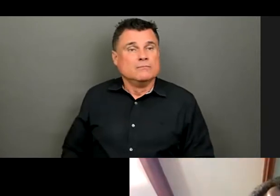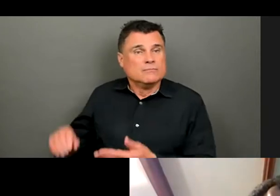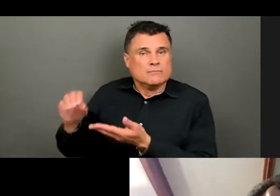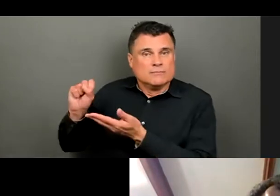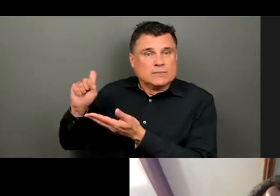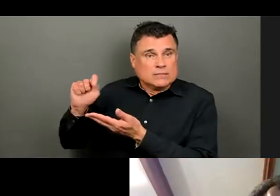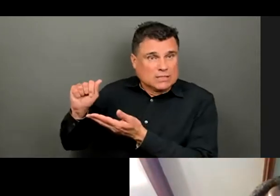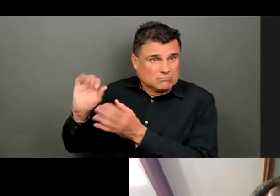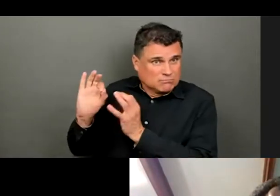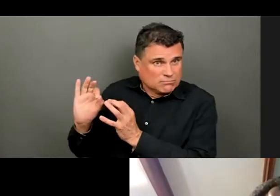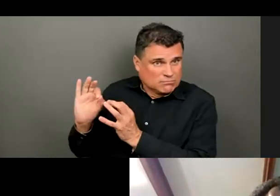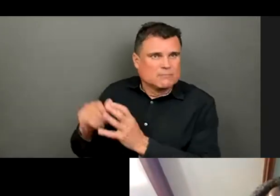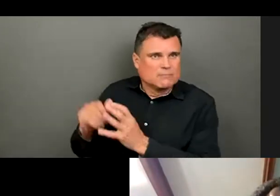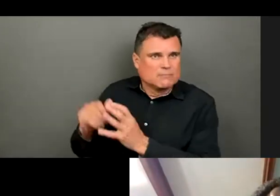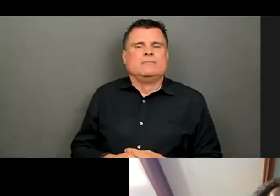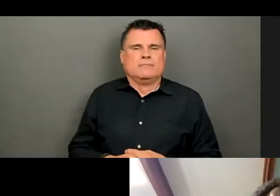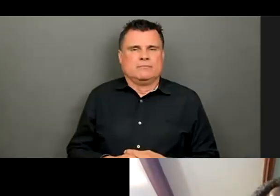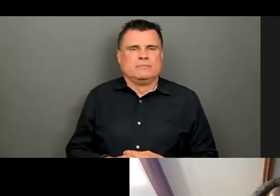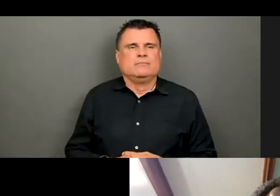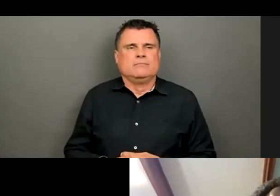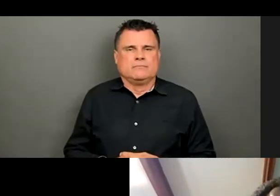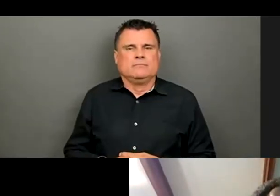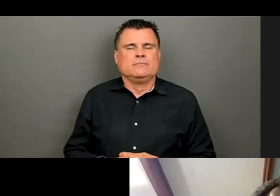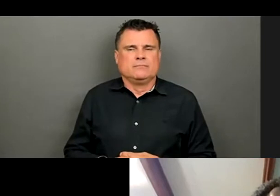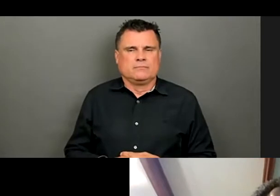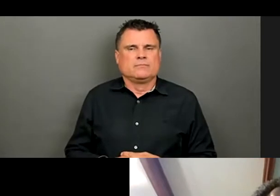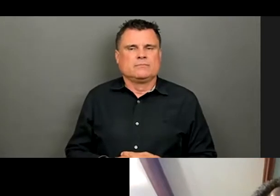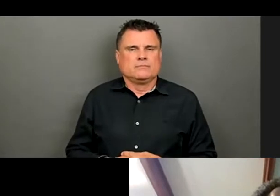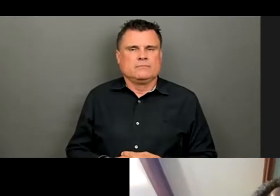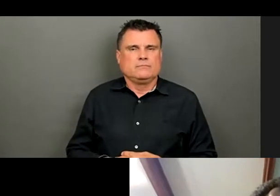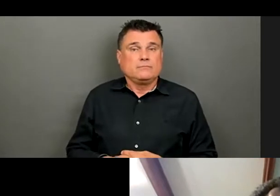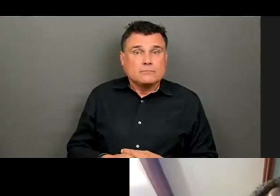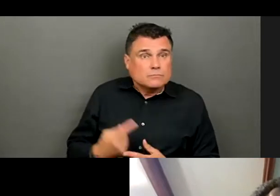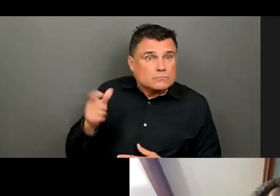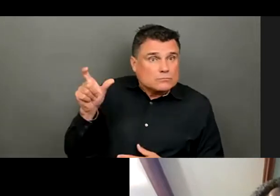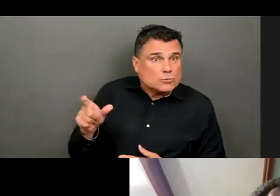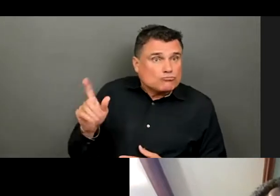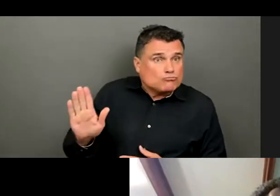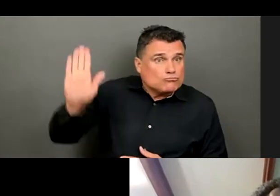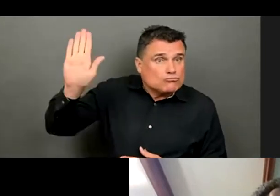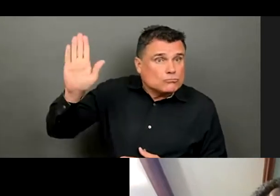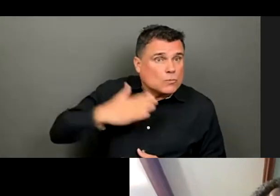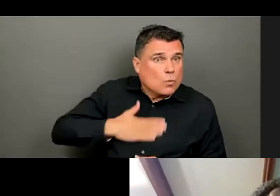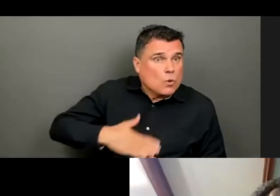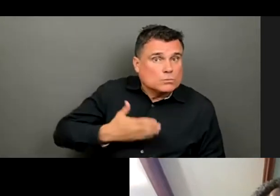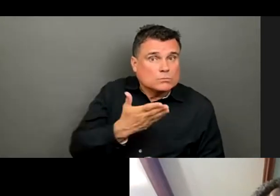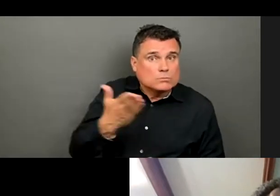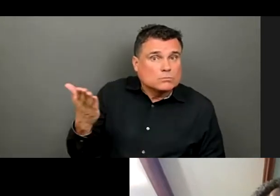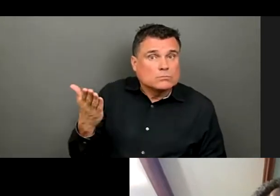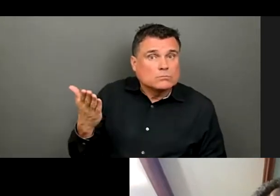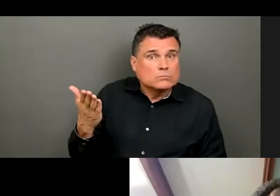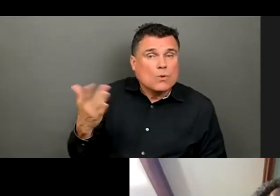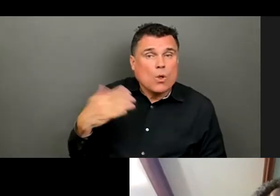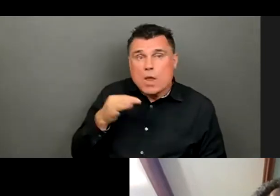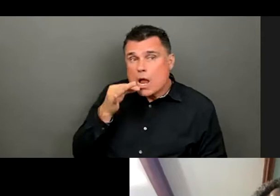Jana, if it's okay with you, do you have somebody else wanting to speak, or else we'll turn to the participants? Yes, I